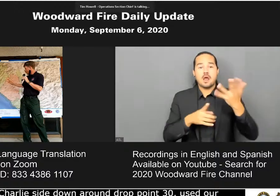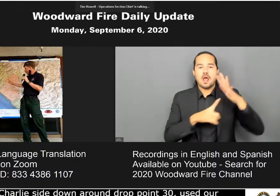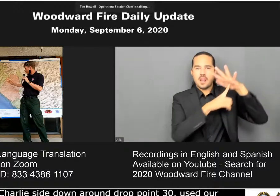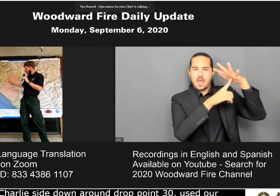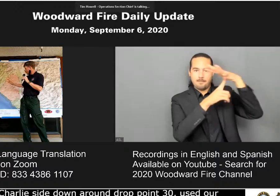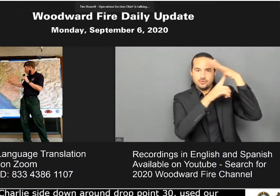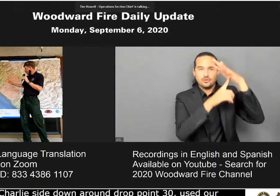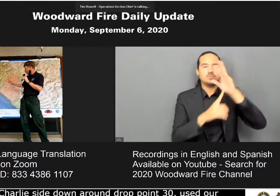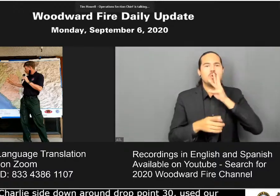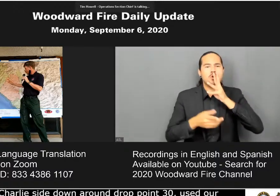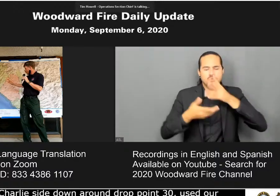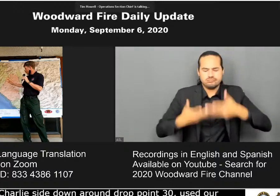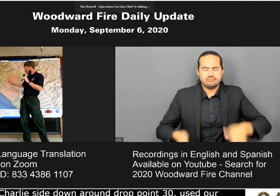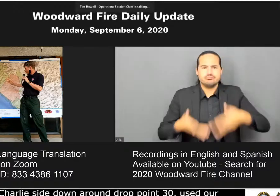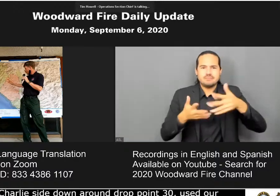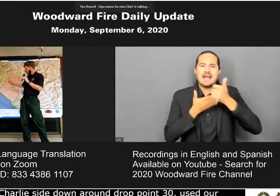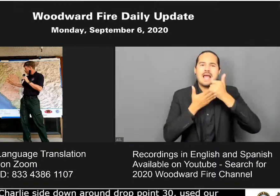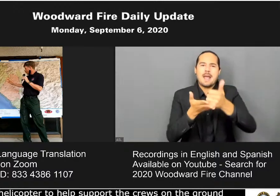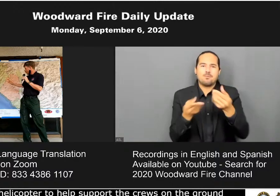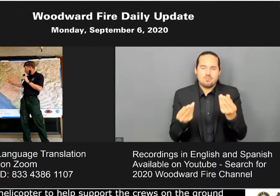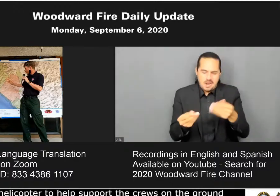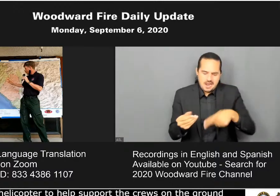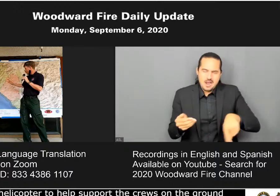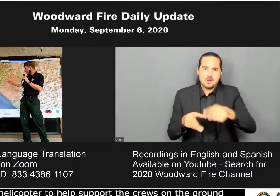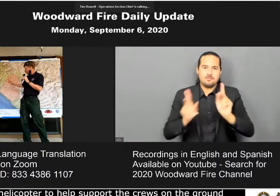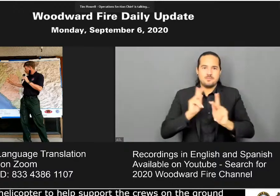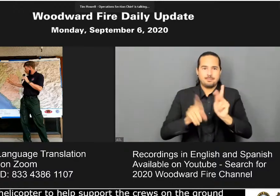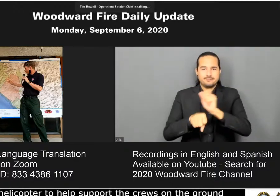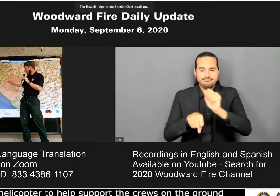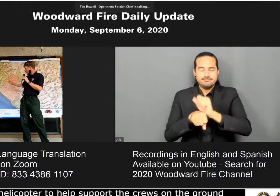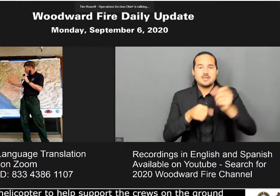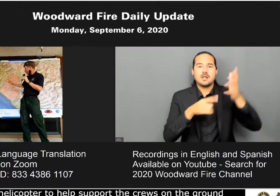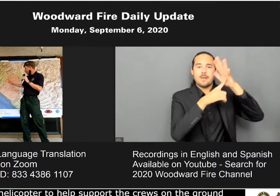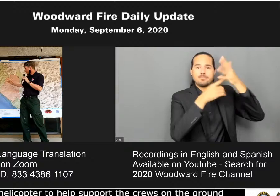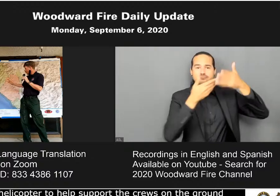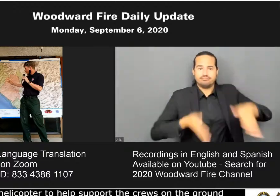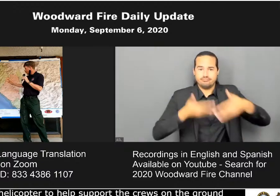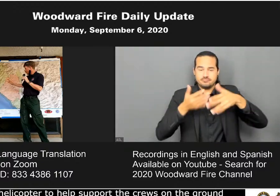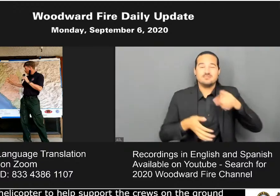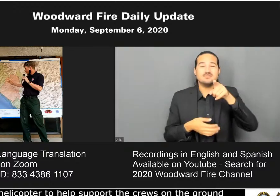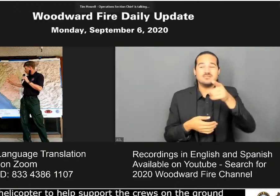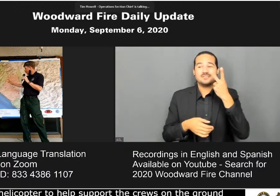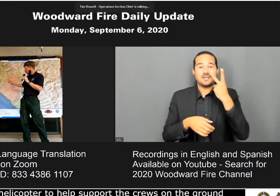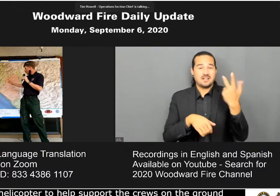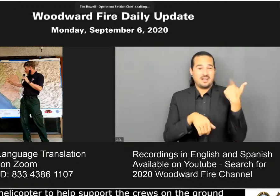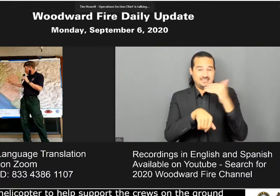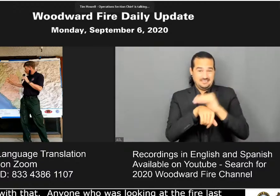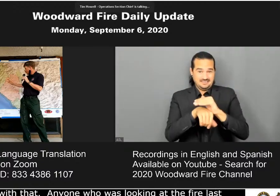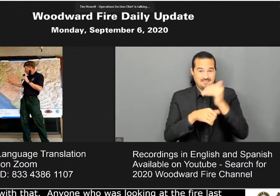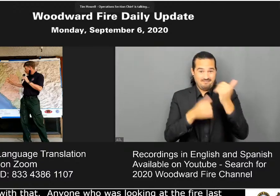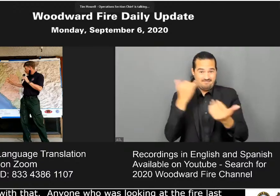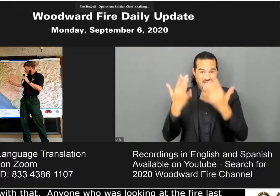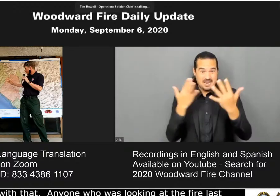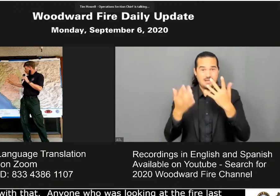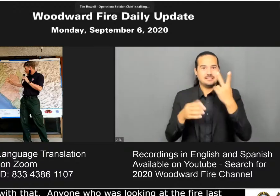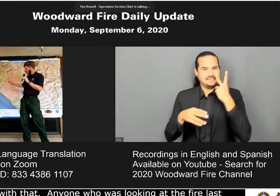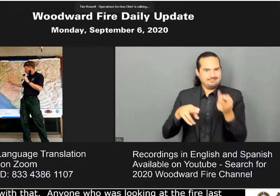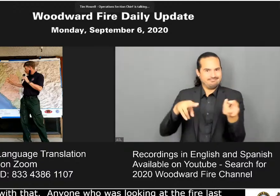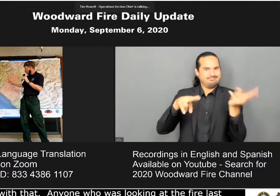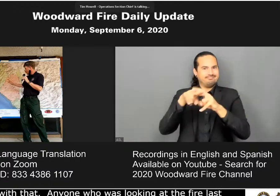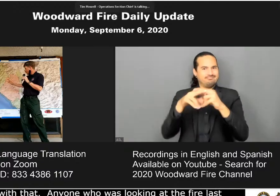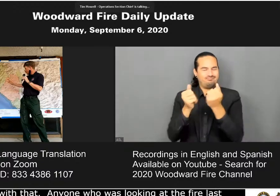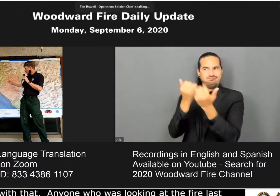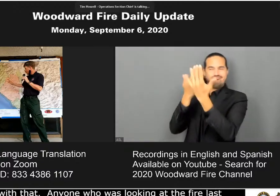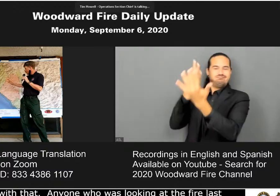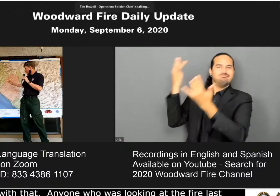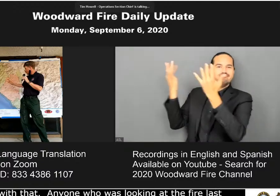Anyone who was looking at the fire last night definitely saw an increase in activity. The IMET is going